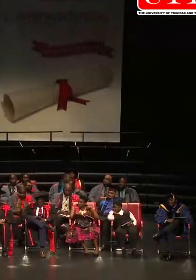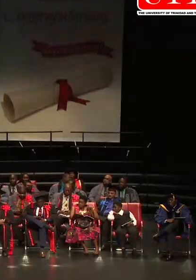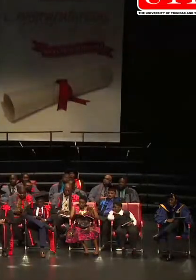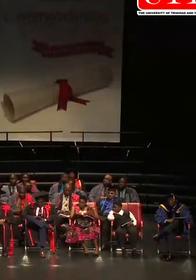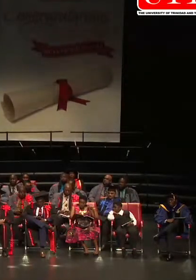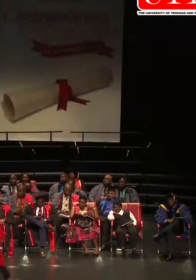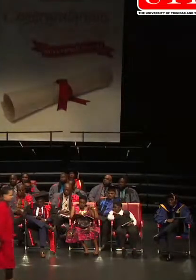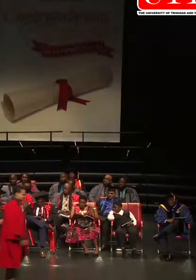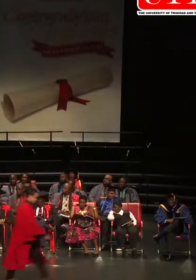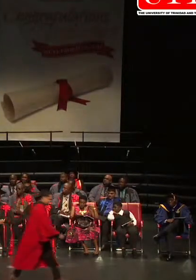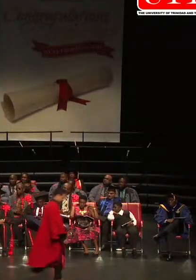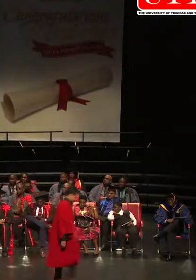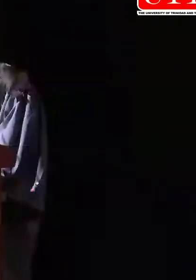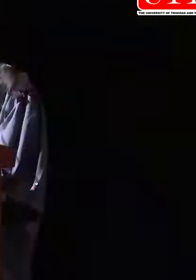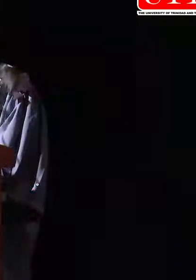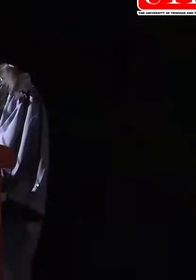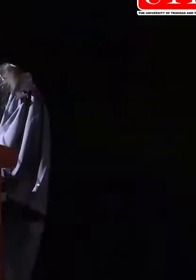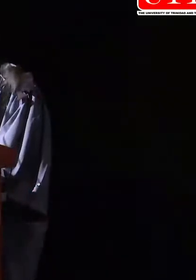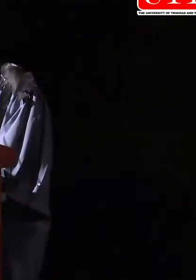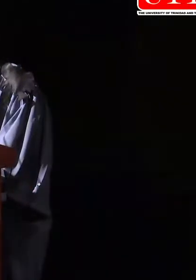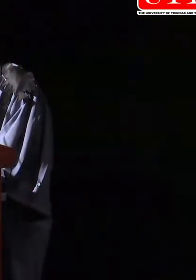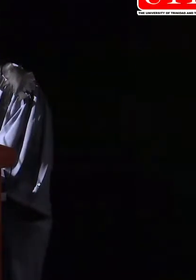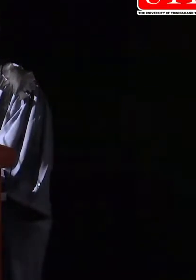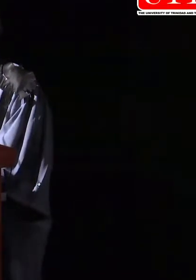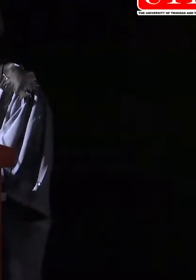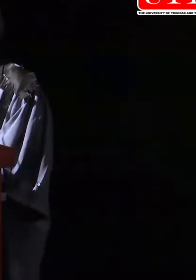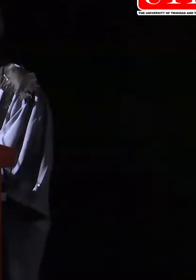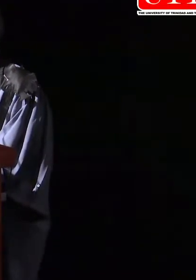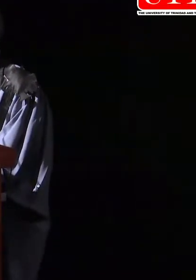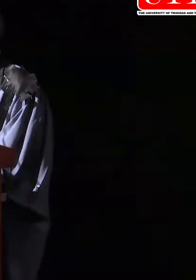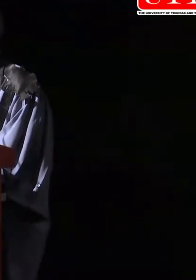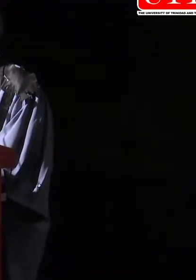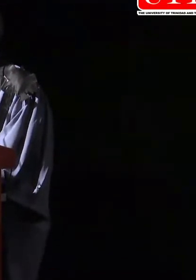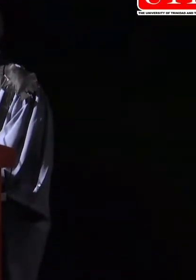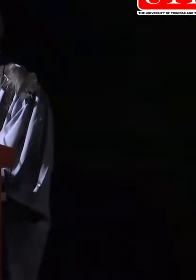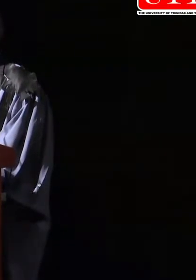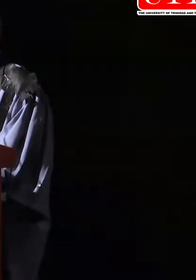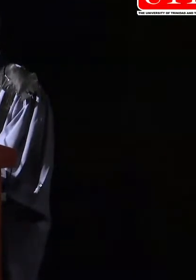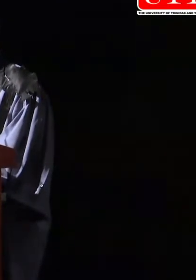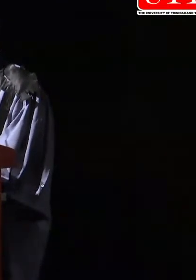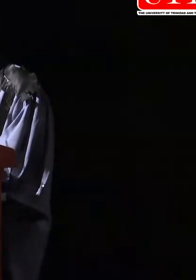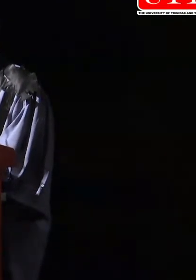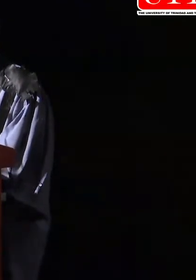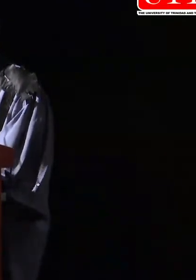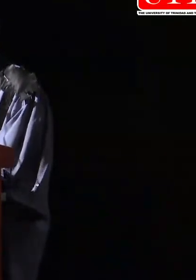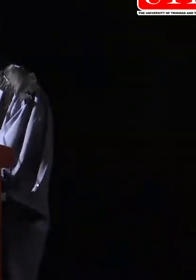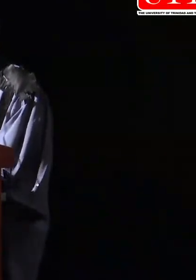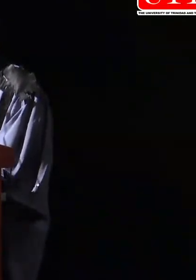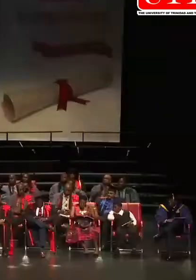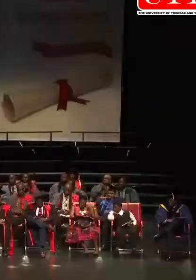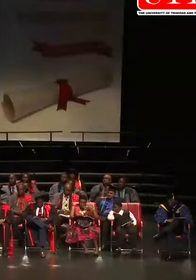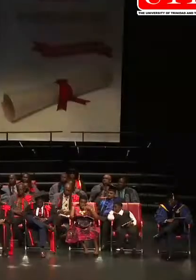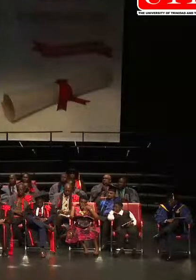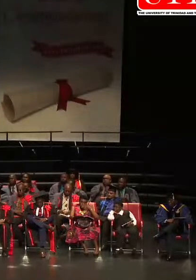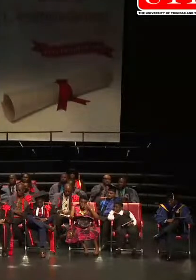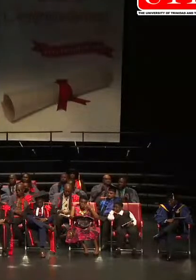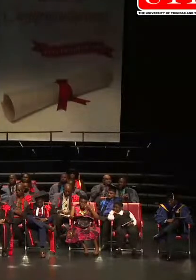Master of Science, Energy Engineering, Specialization in Renewable Energy, Brian Christian Ranville.